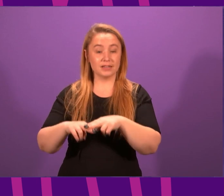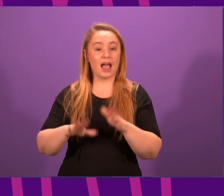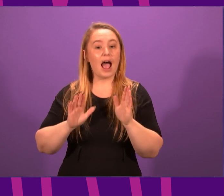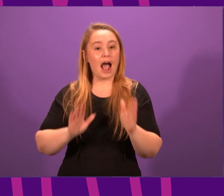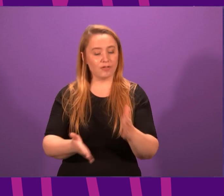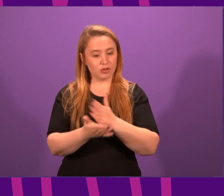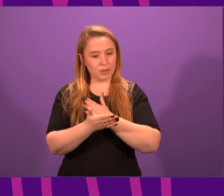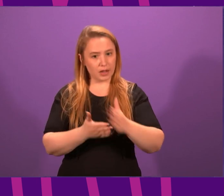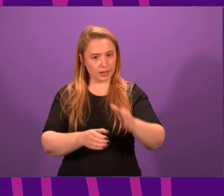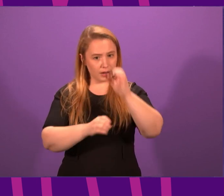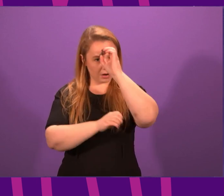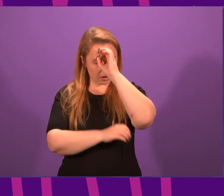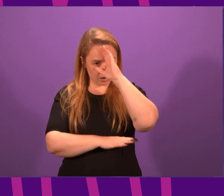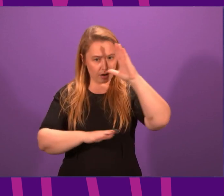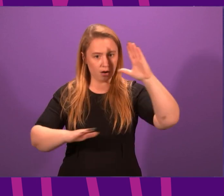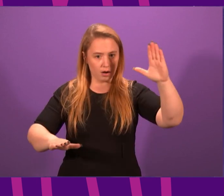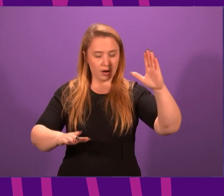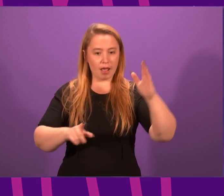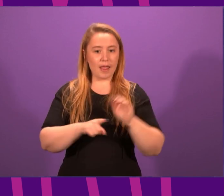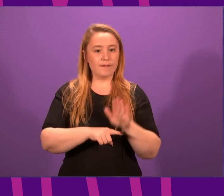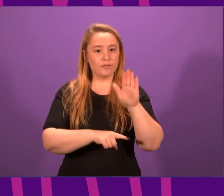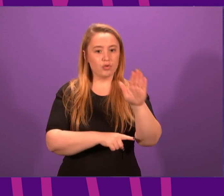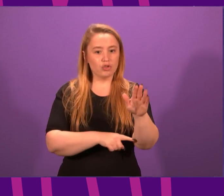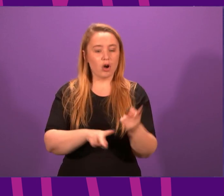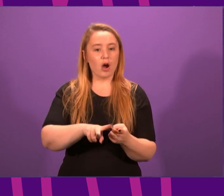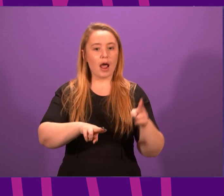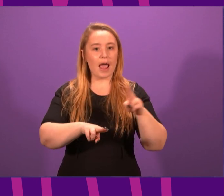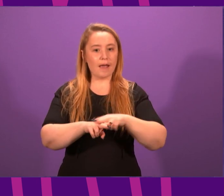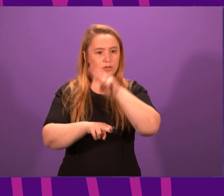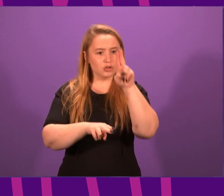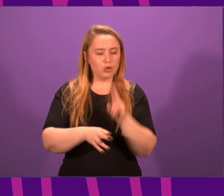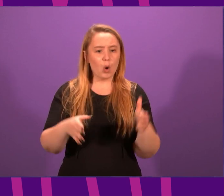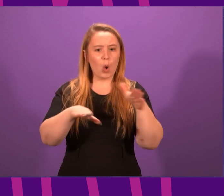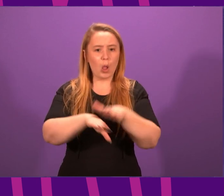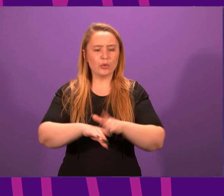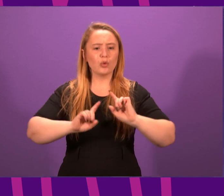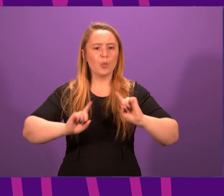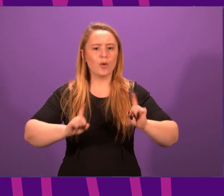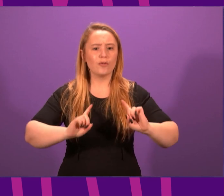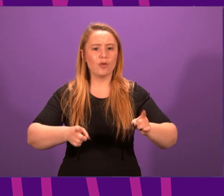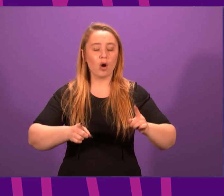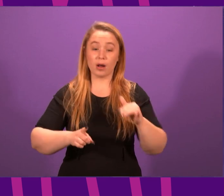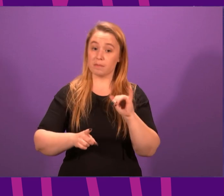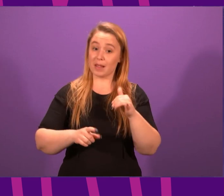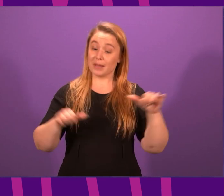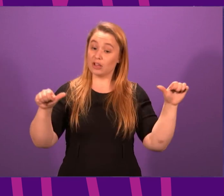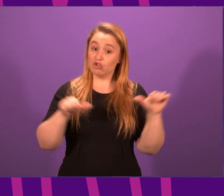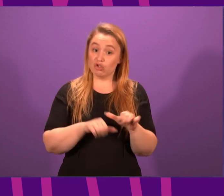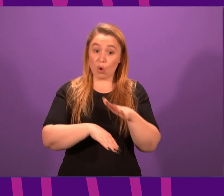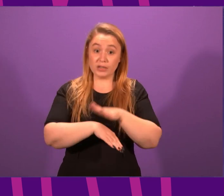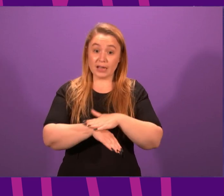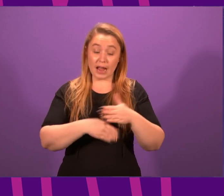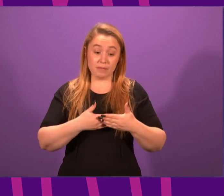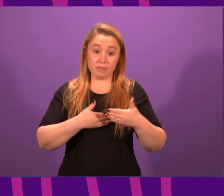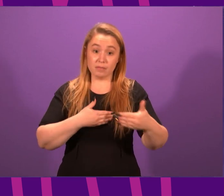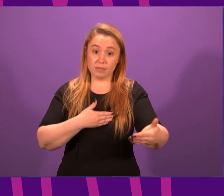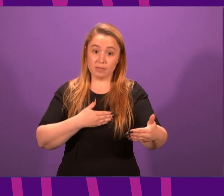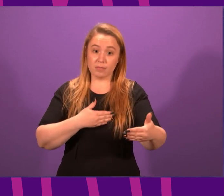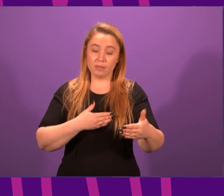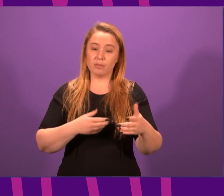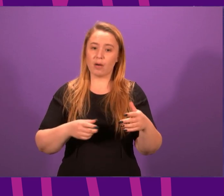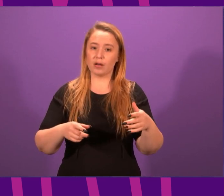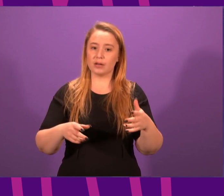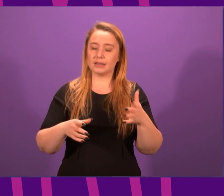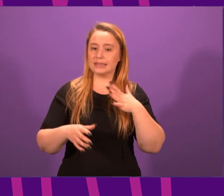about what the conditions would be in the future if closures, even for short periods of time, become necessary. So I